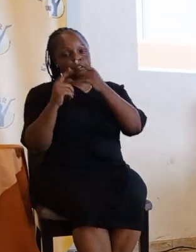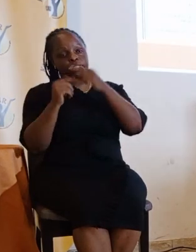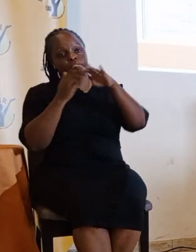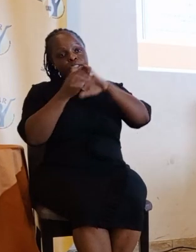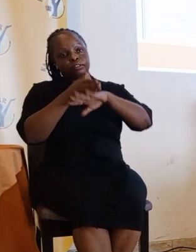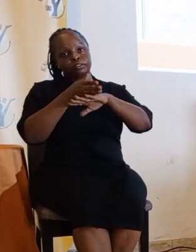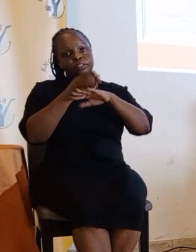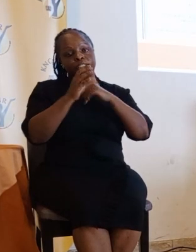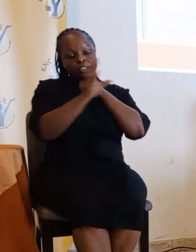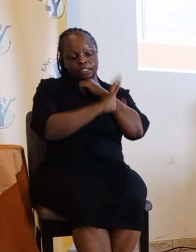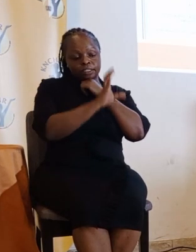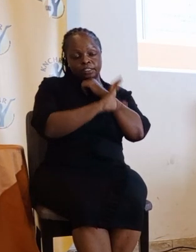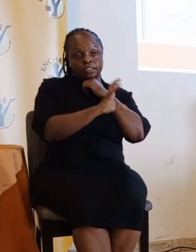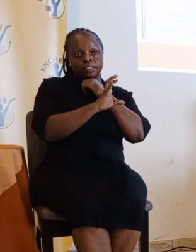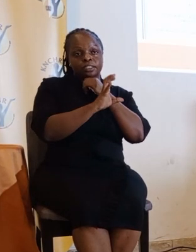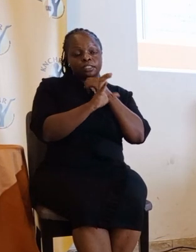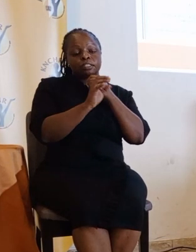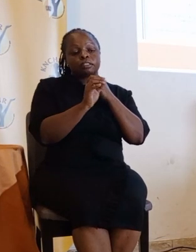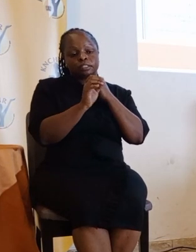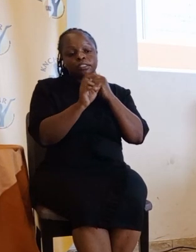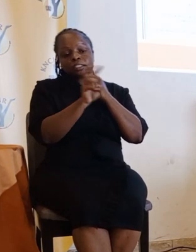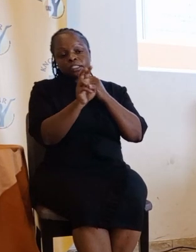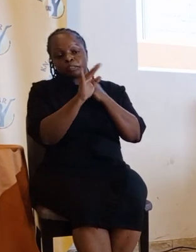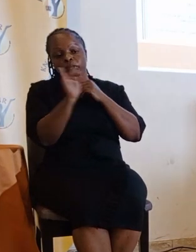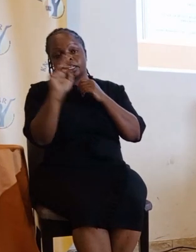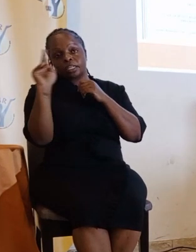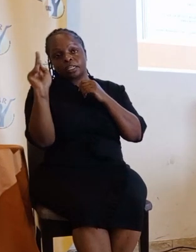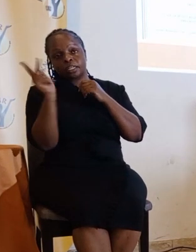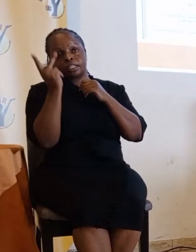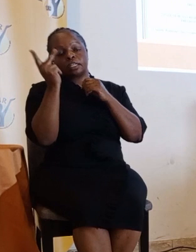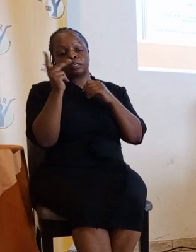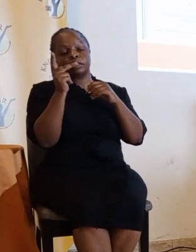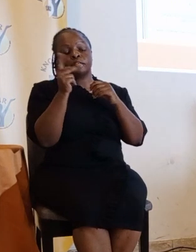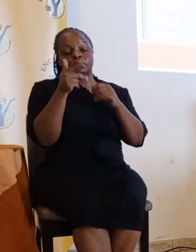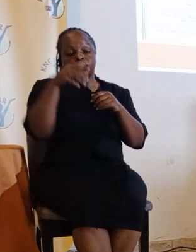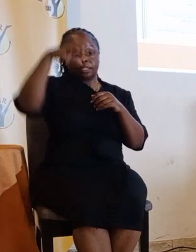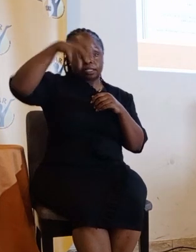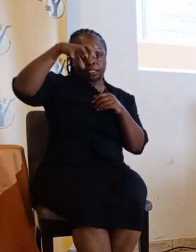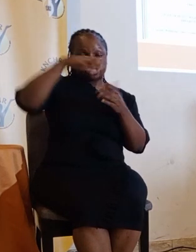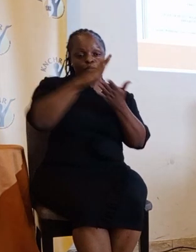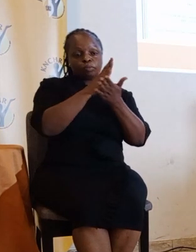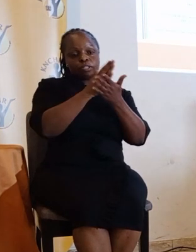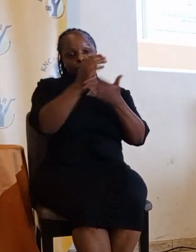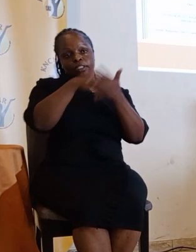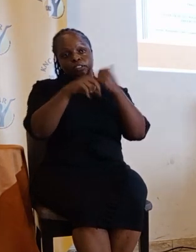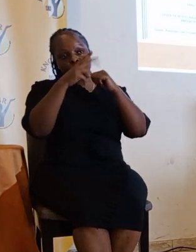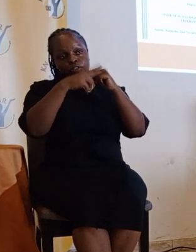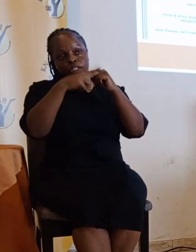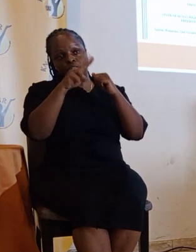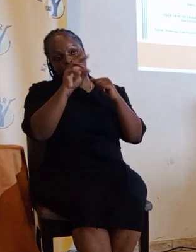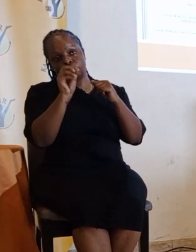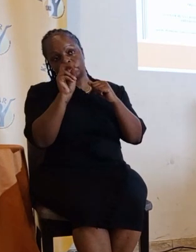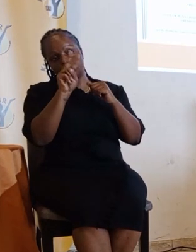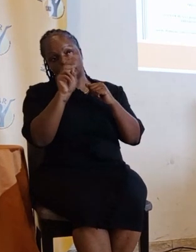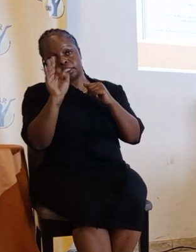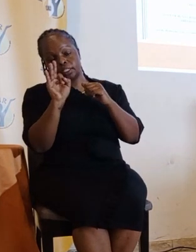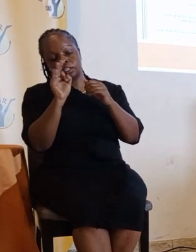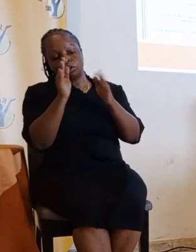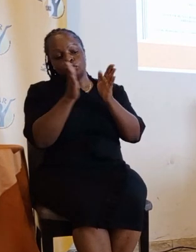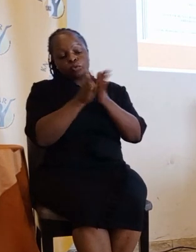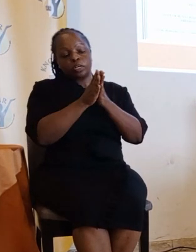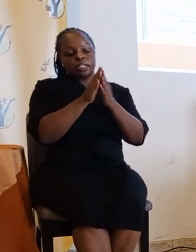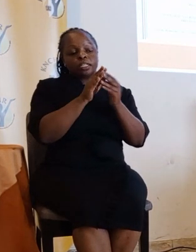the country had been predicted by the Kenya Meteorological Department in July 2023, with risks